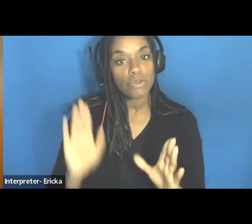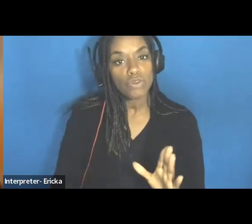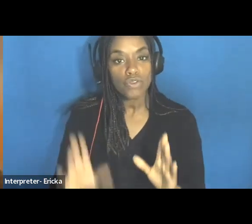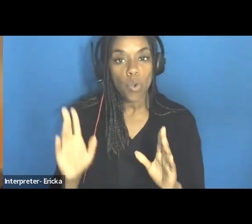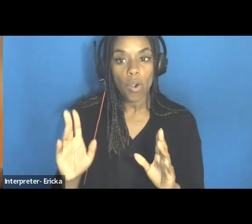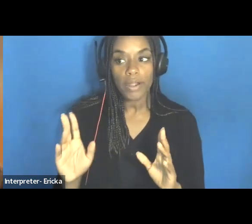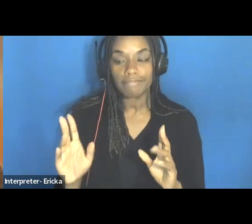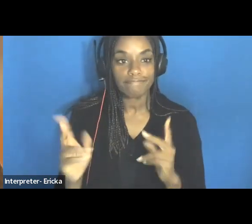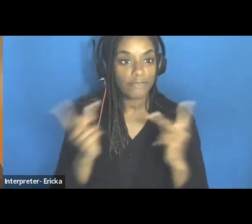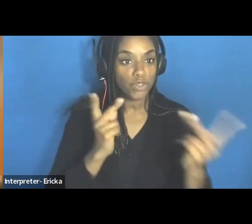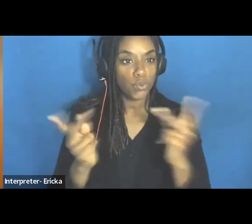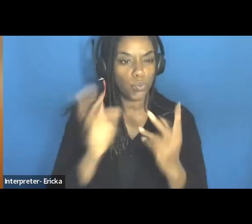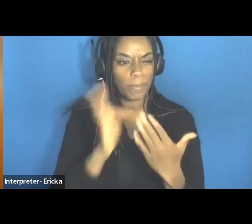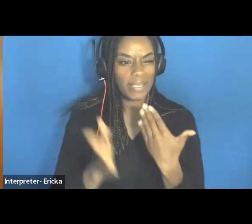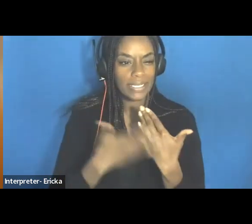follow.